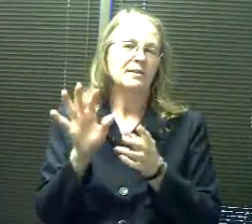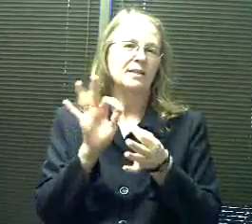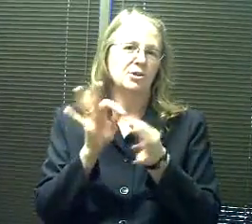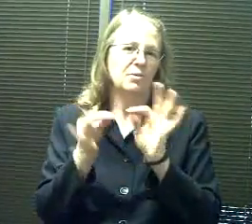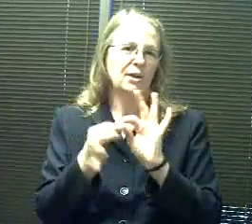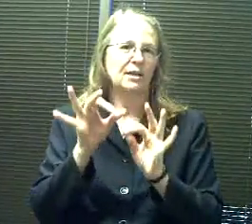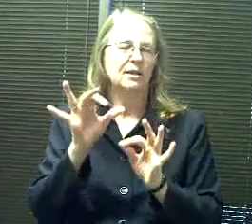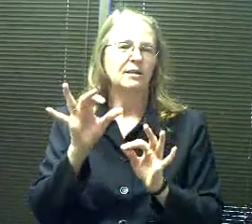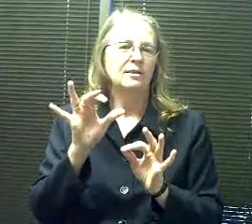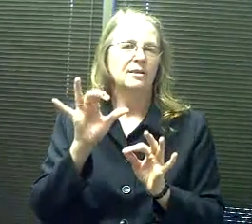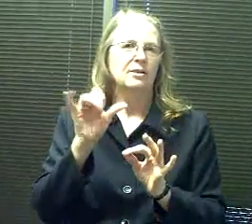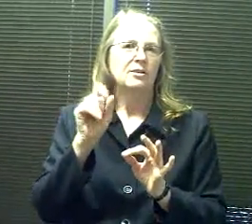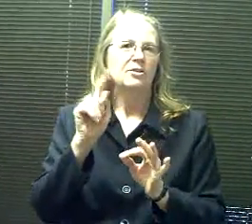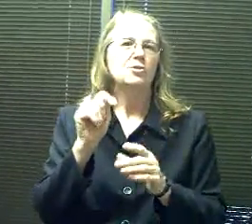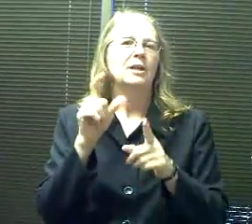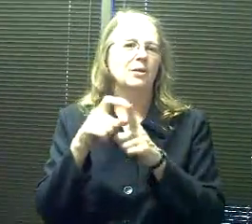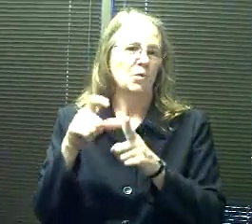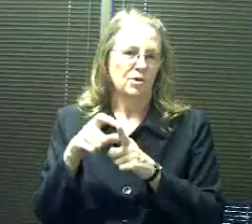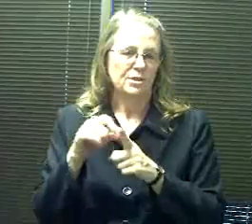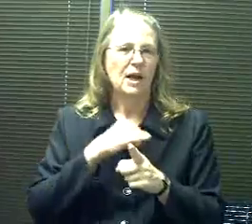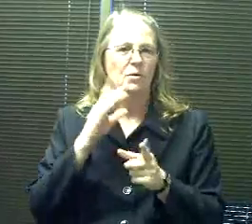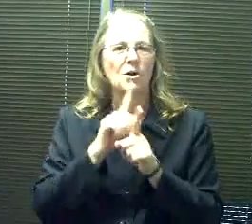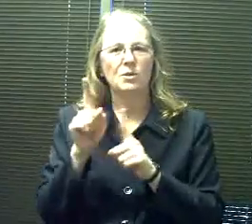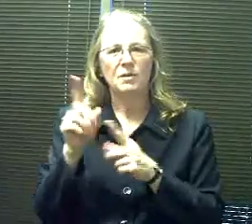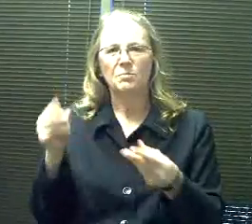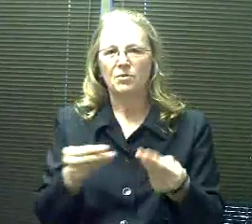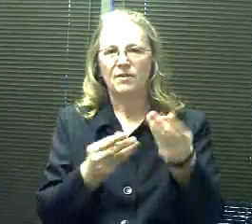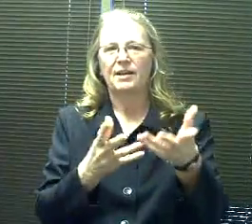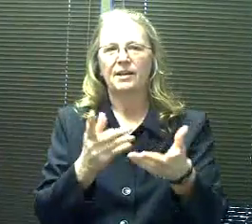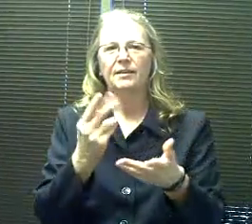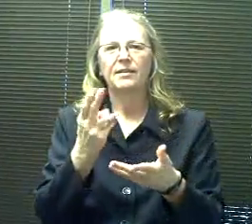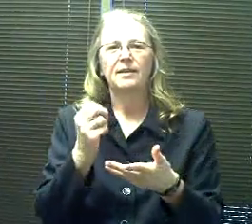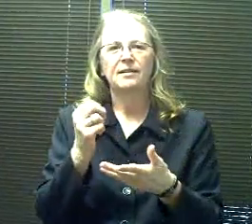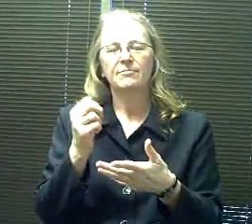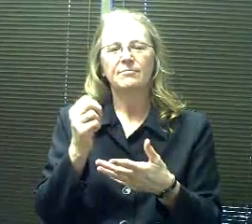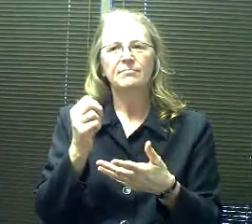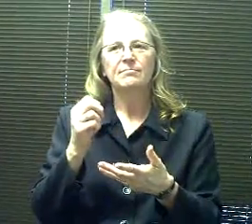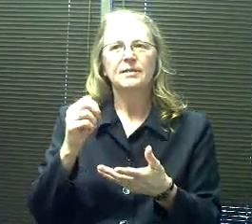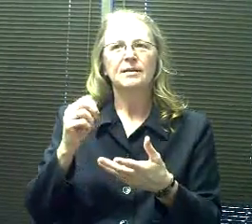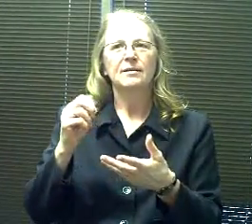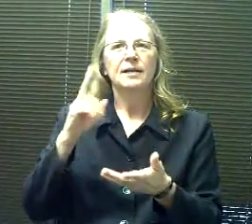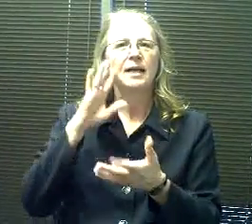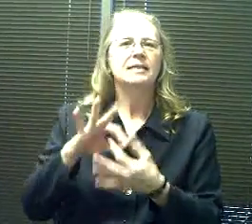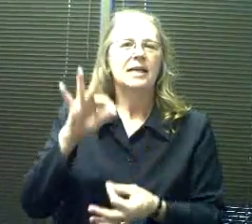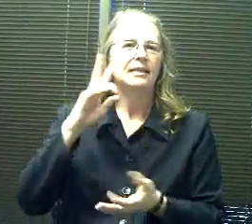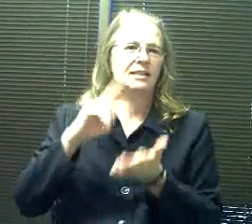as interpreting strictly words. I would also be providing the intent and